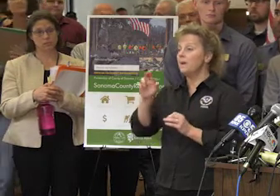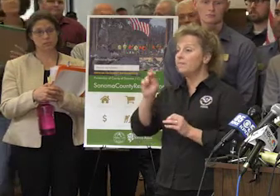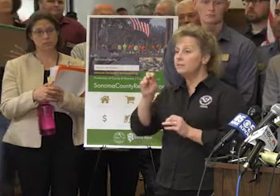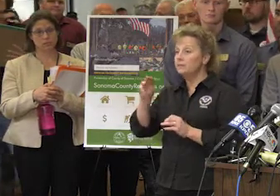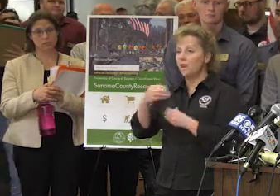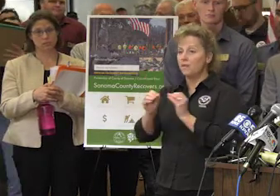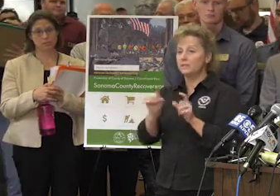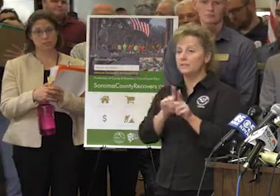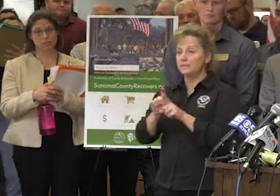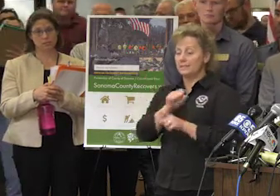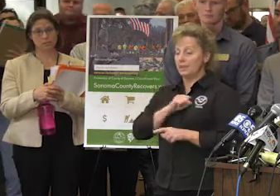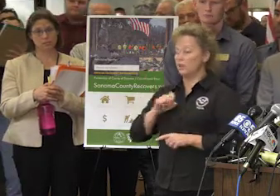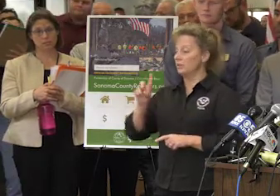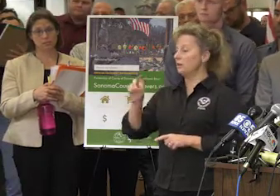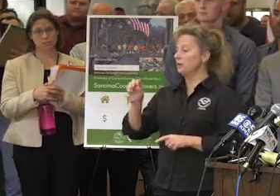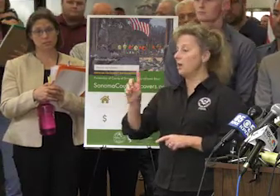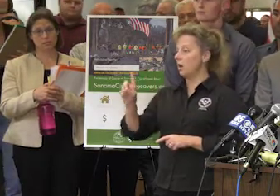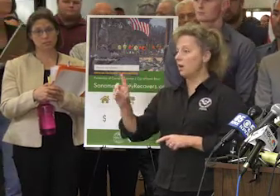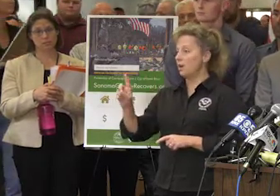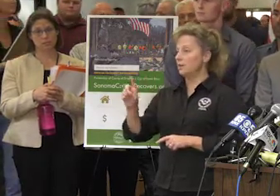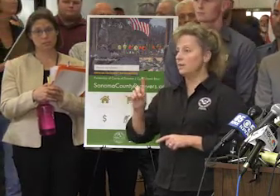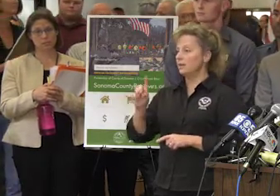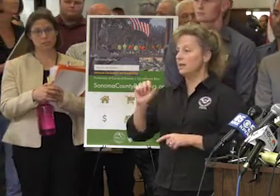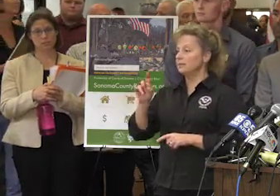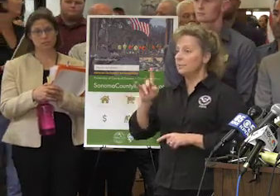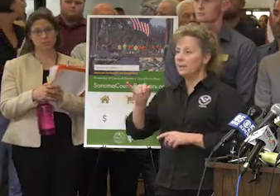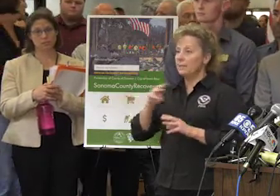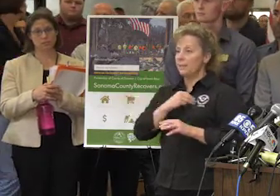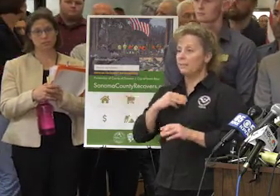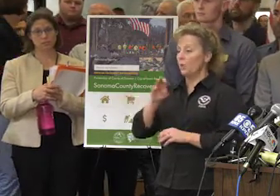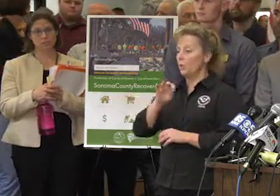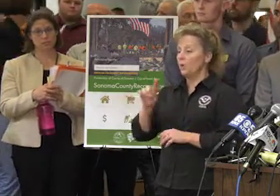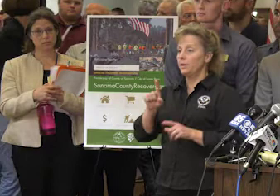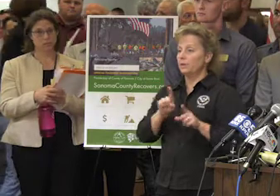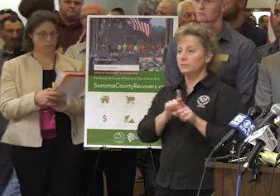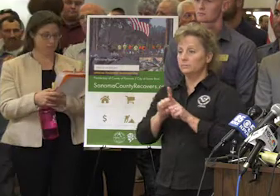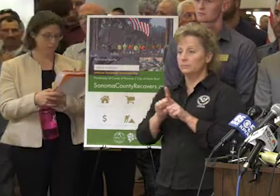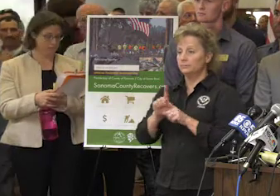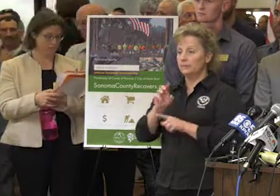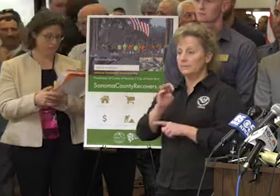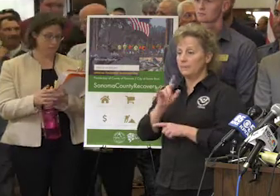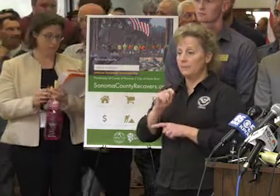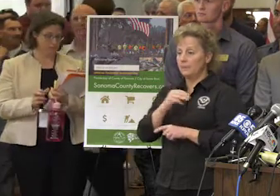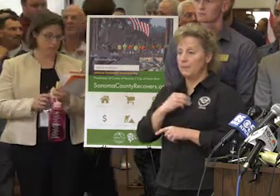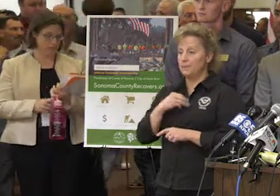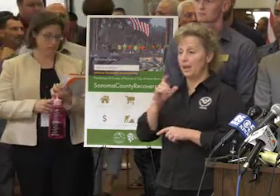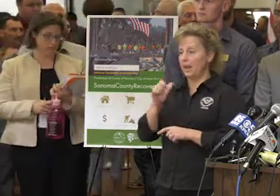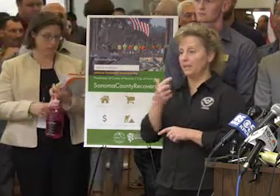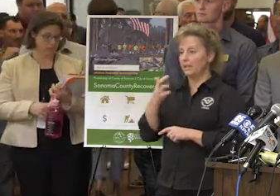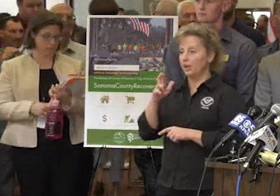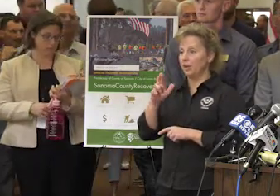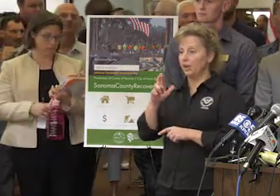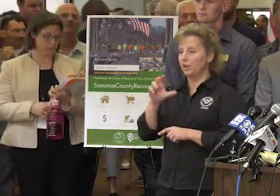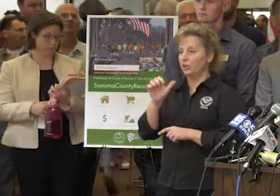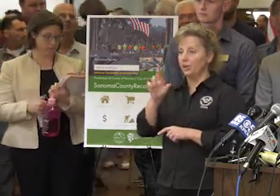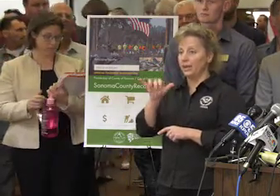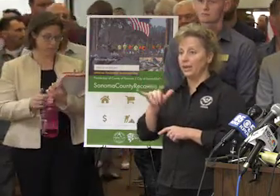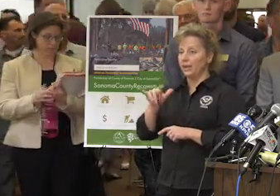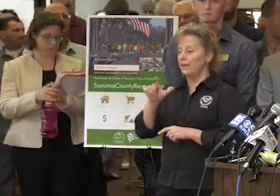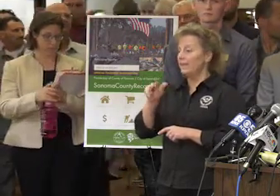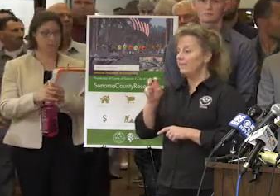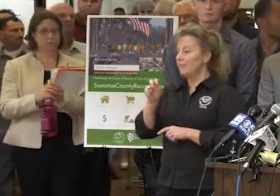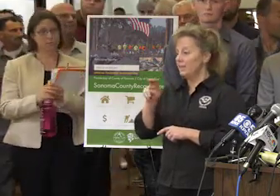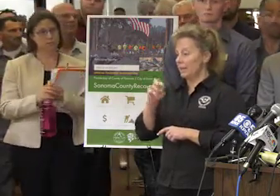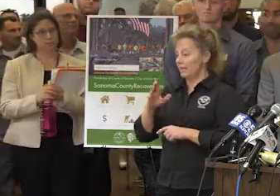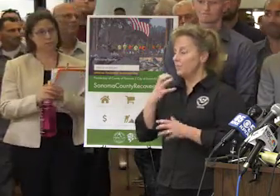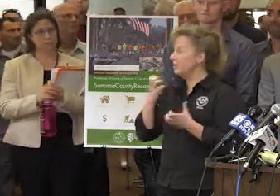as well, Senator Dodd, Assemblymember Wood, along with Assemblymembers Aguiar Curry, along with Assemblymember Levine, and I want to say